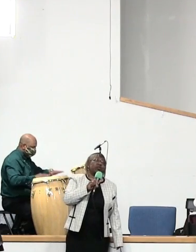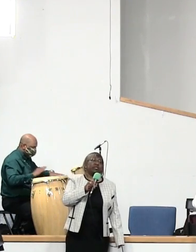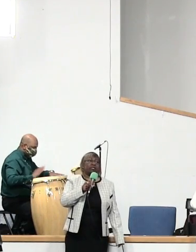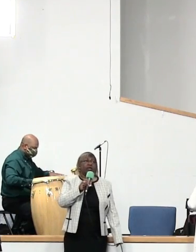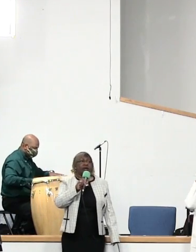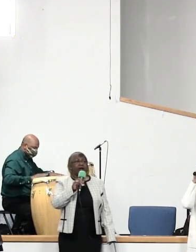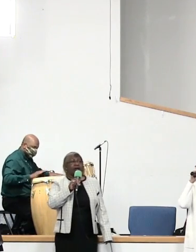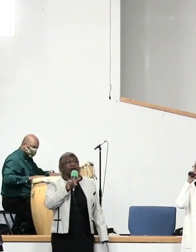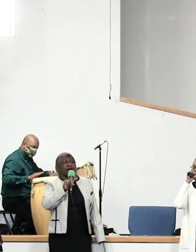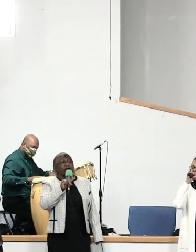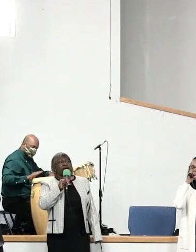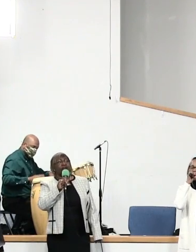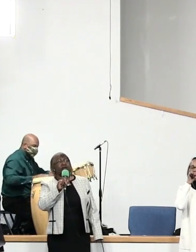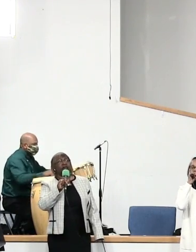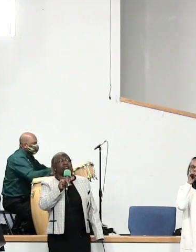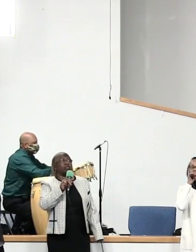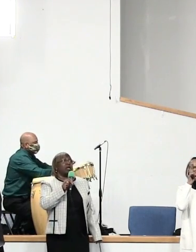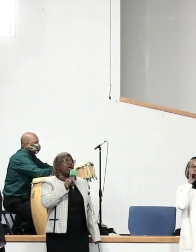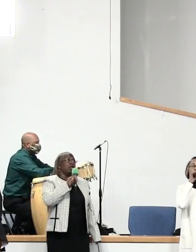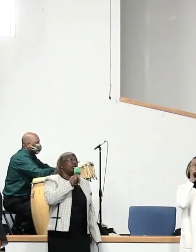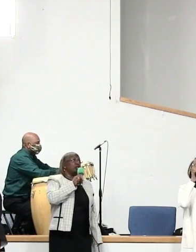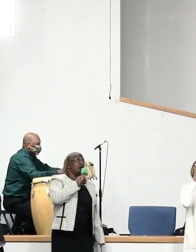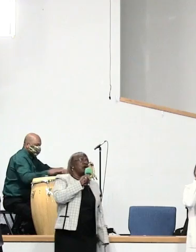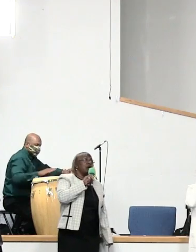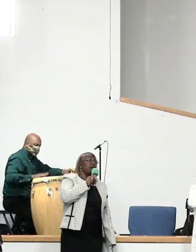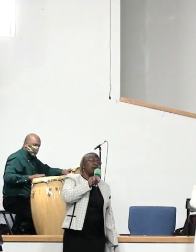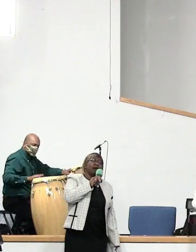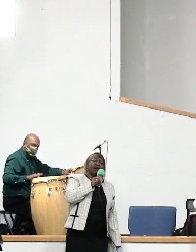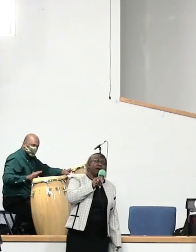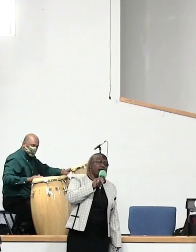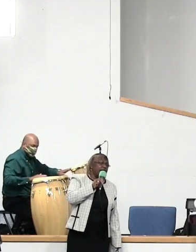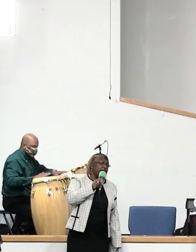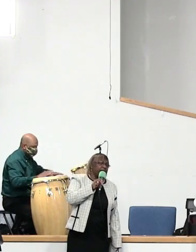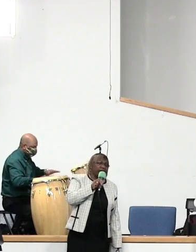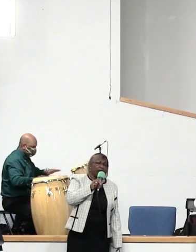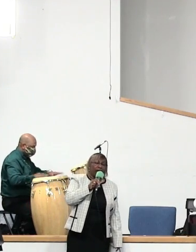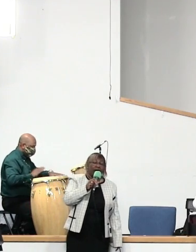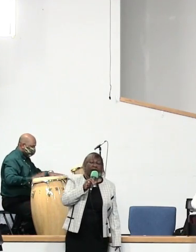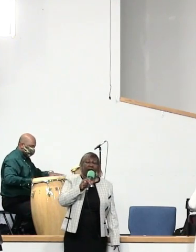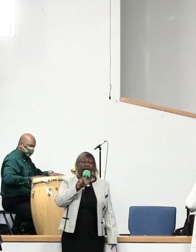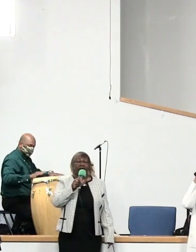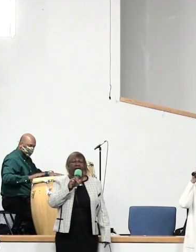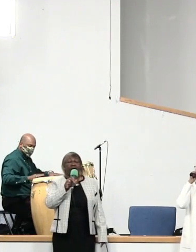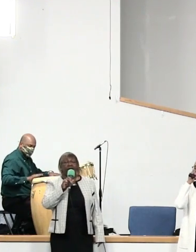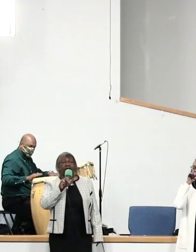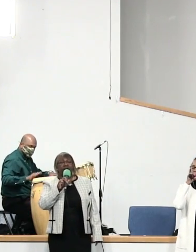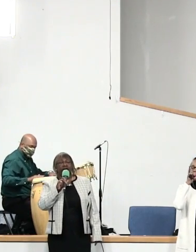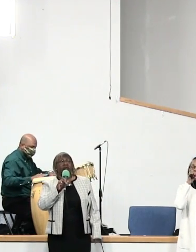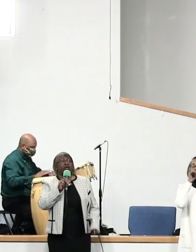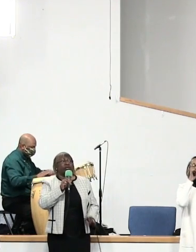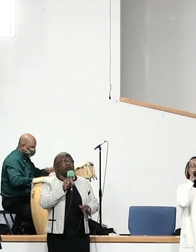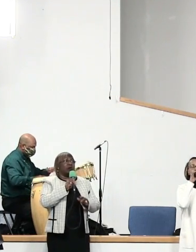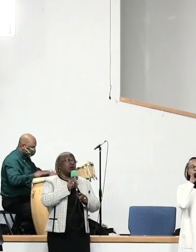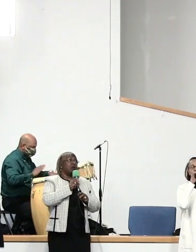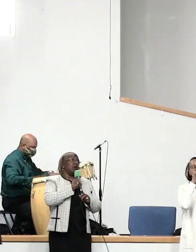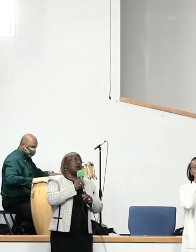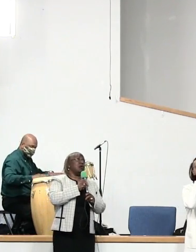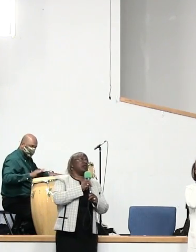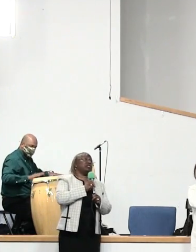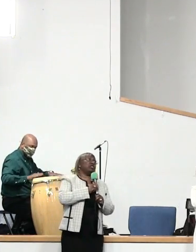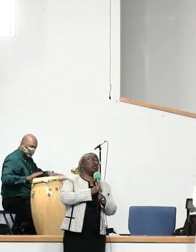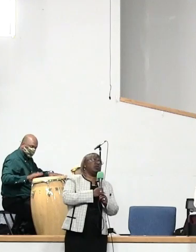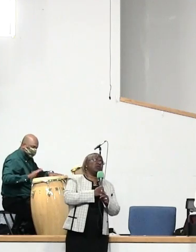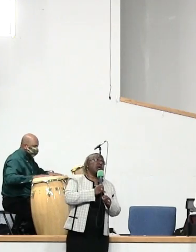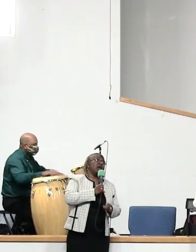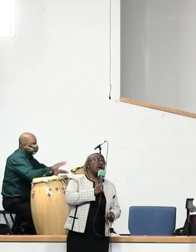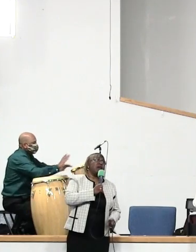to say that you're my God. You're all together.